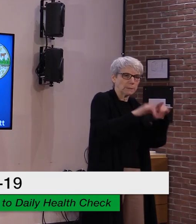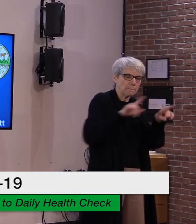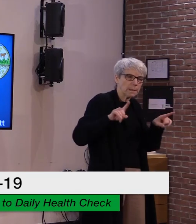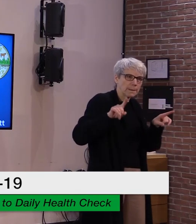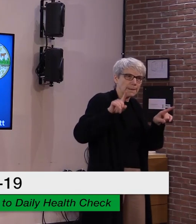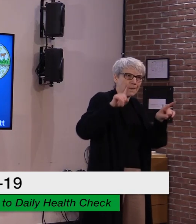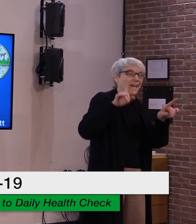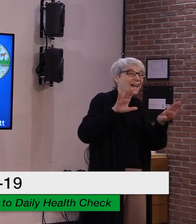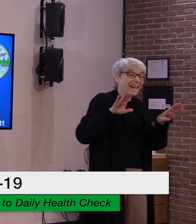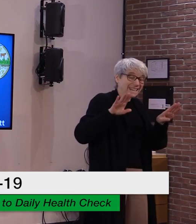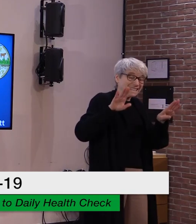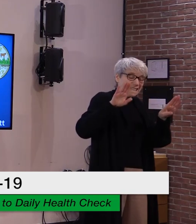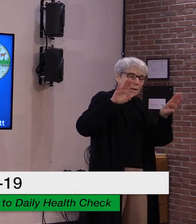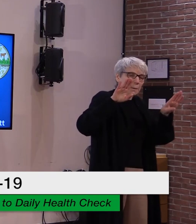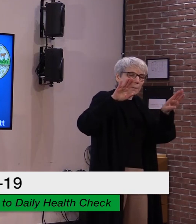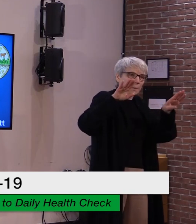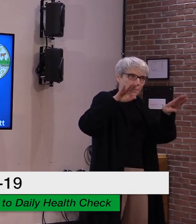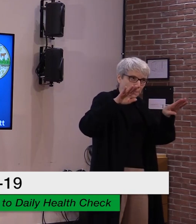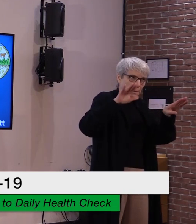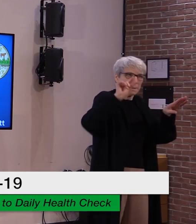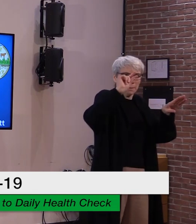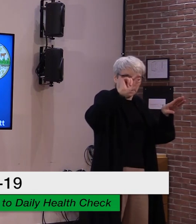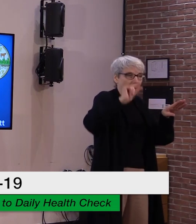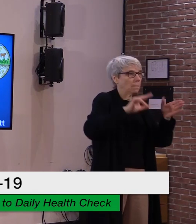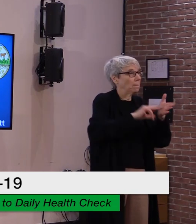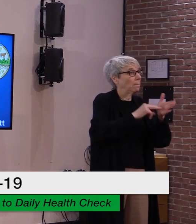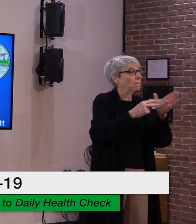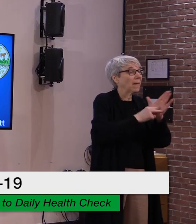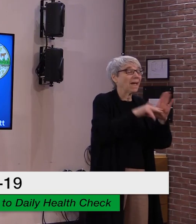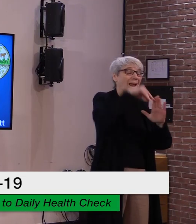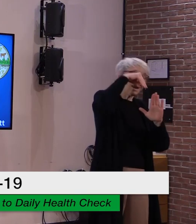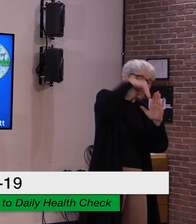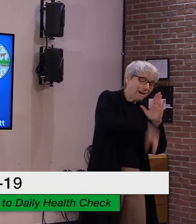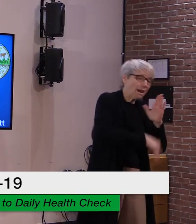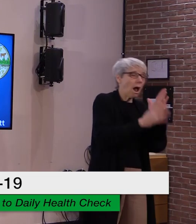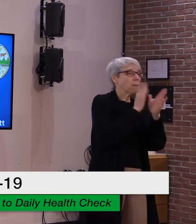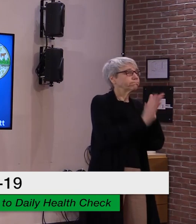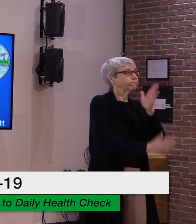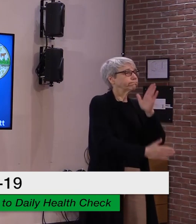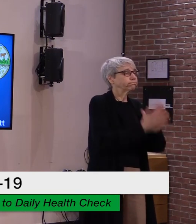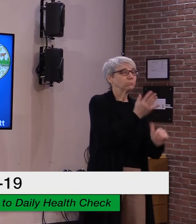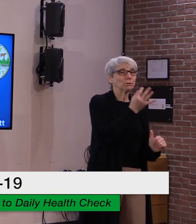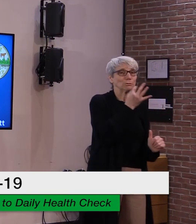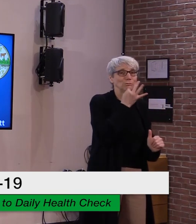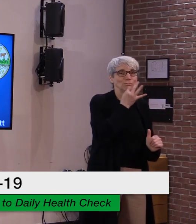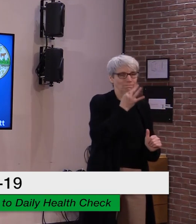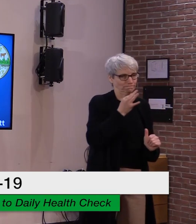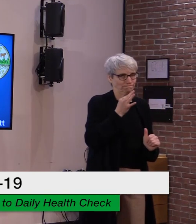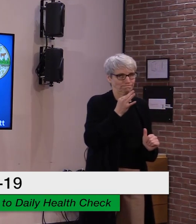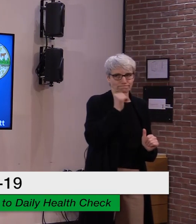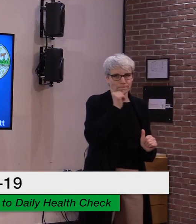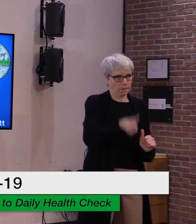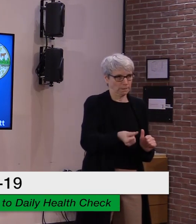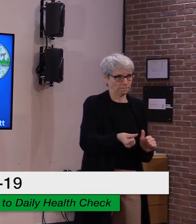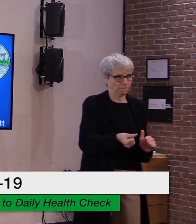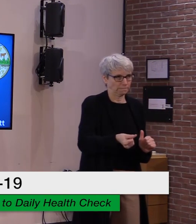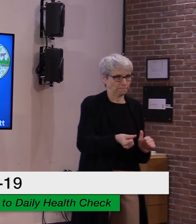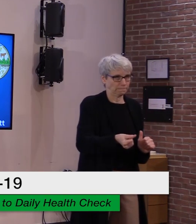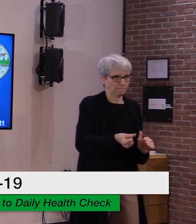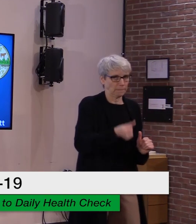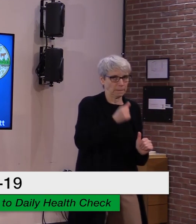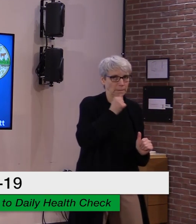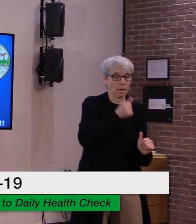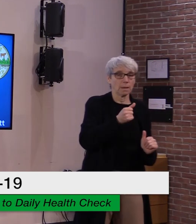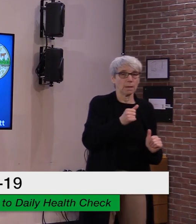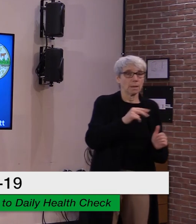favorably but it's certainly not going to end soon but that does not mean that these rising number of cases are